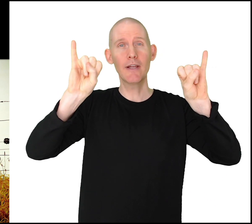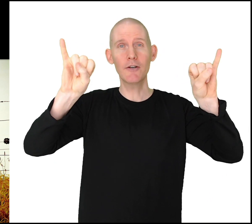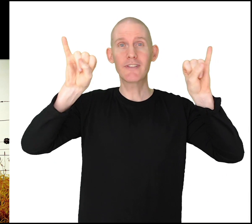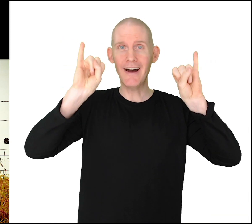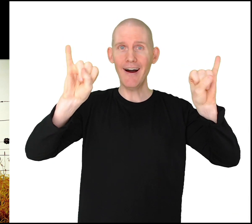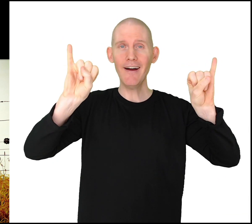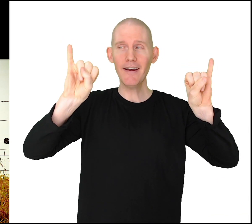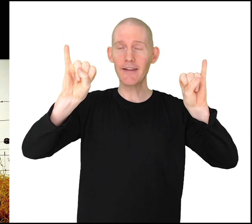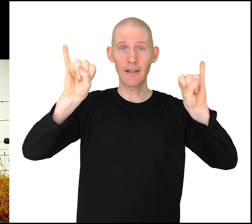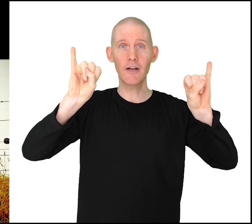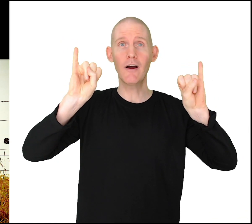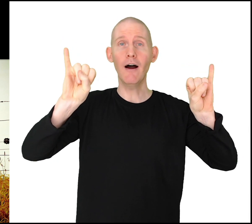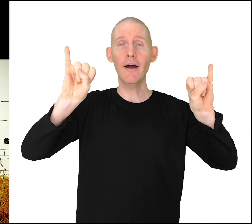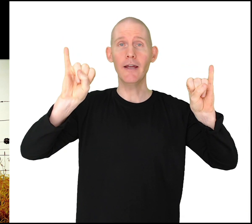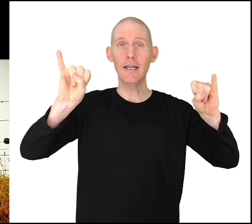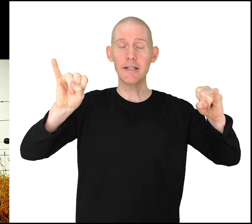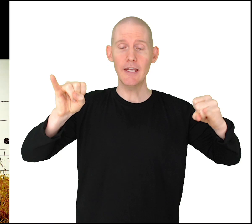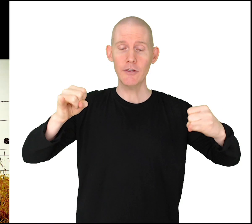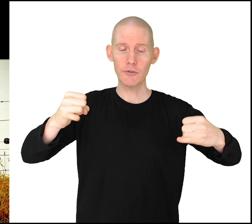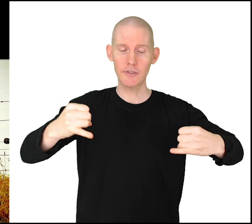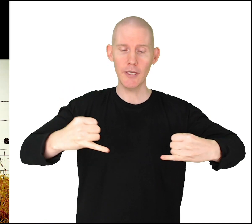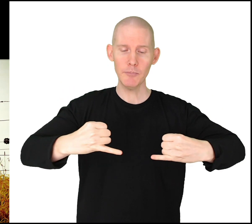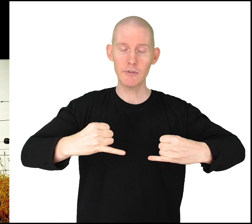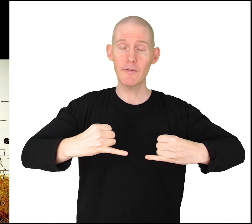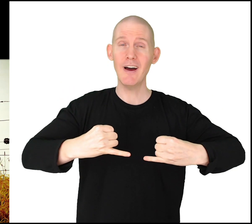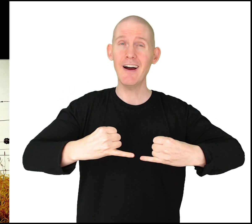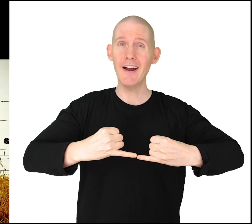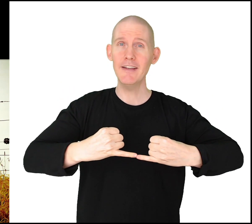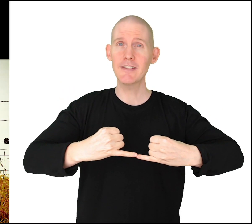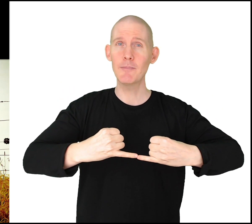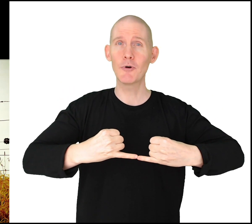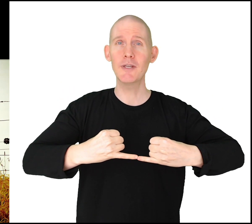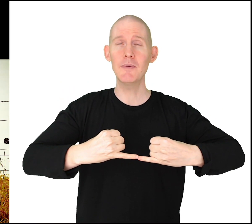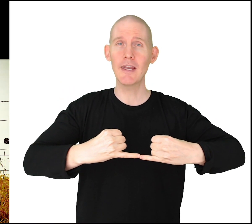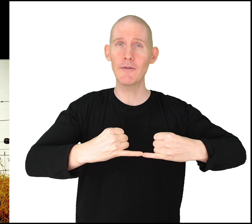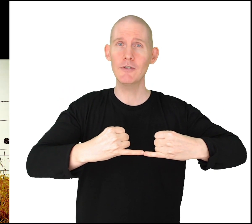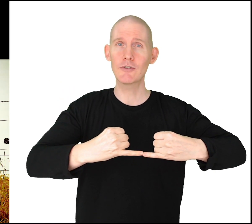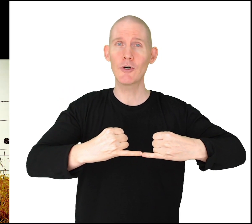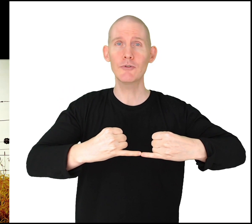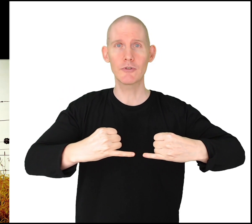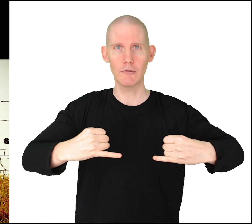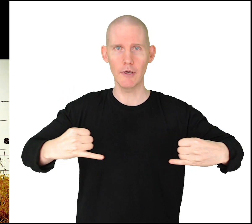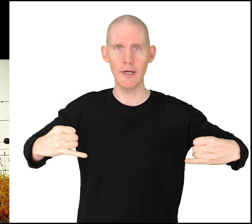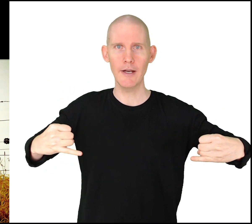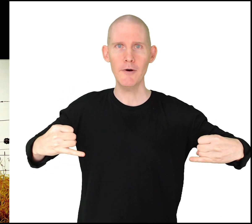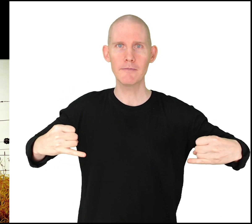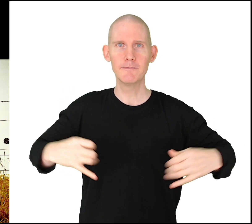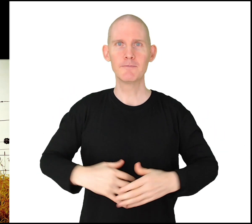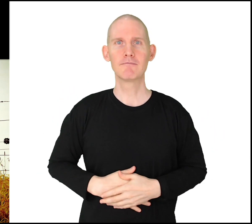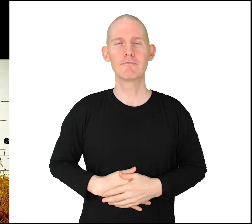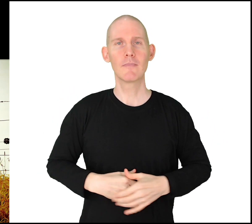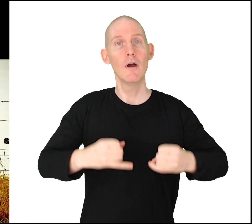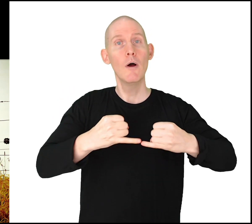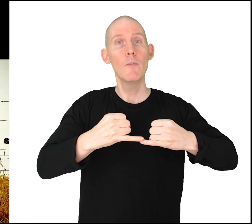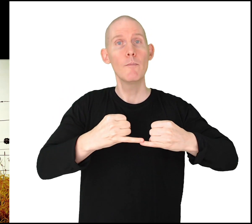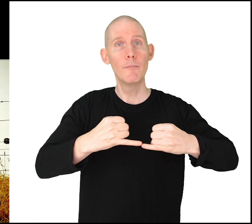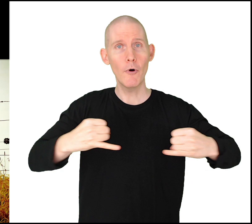letters I, the letter I. Take those tips of the eyes and put them together and just go straight out.